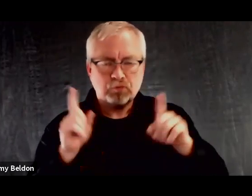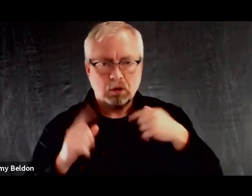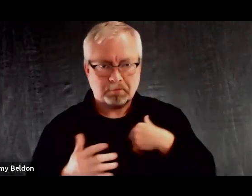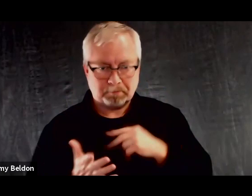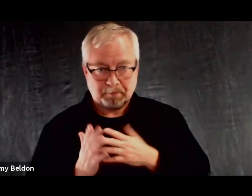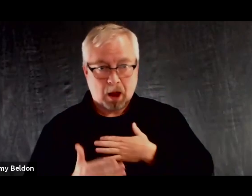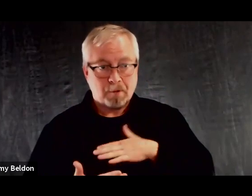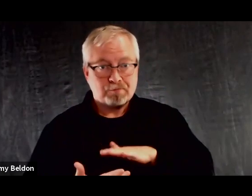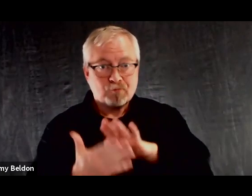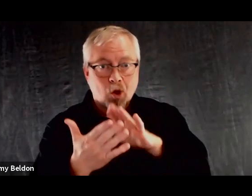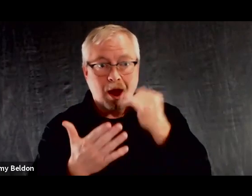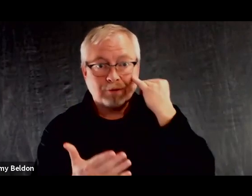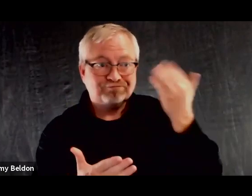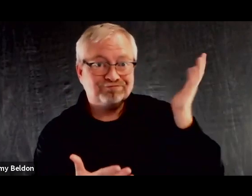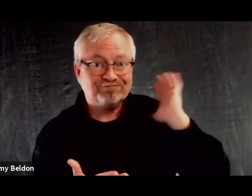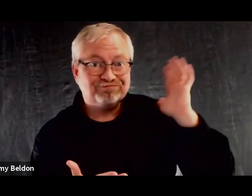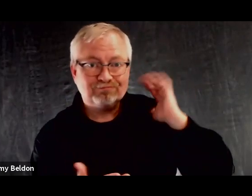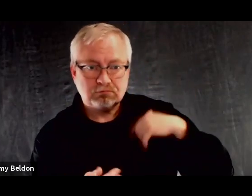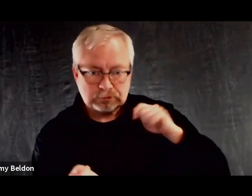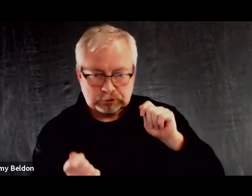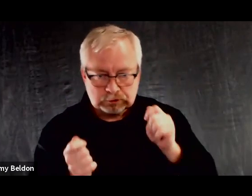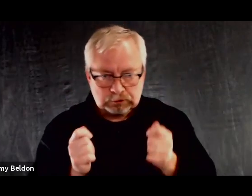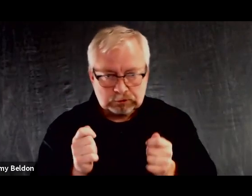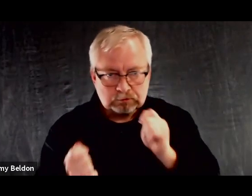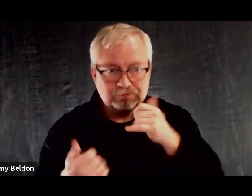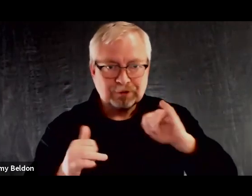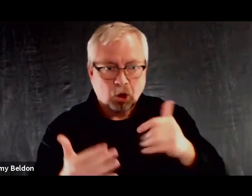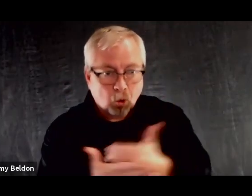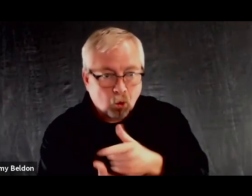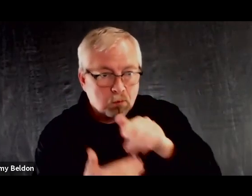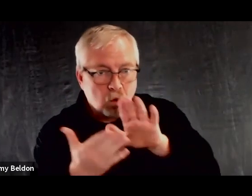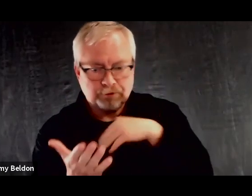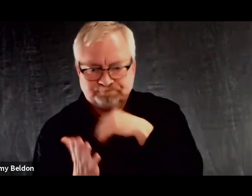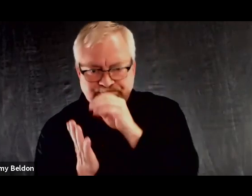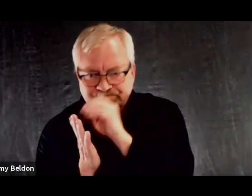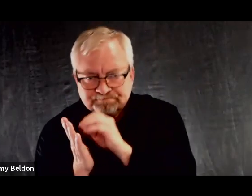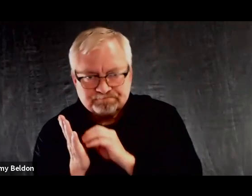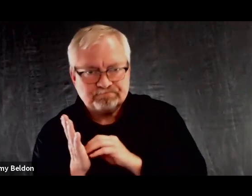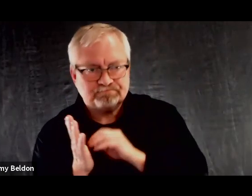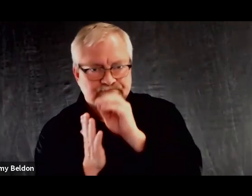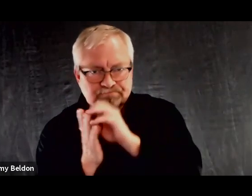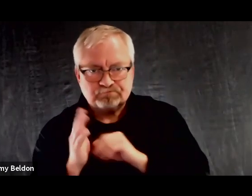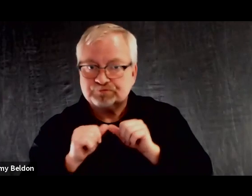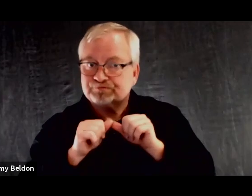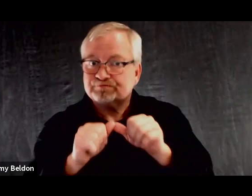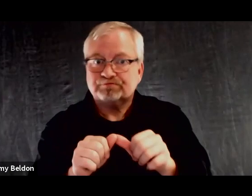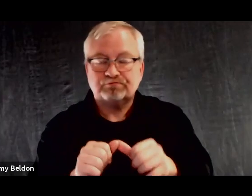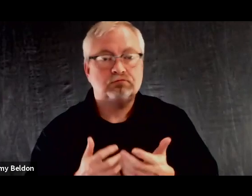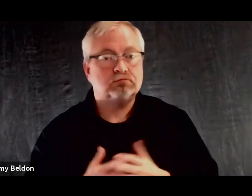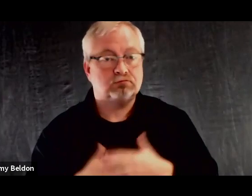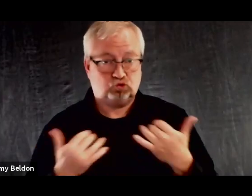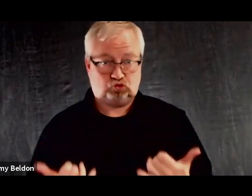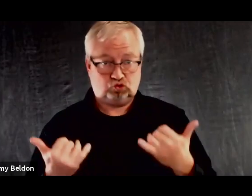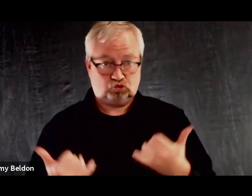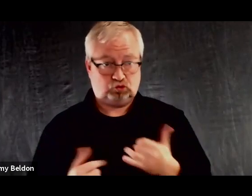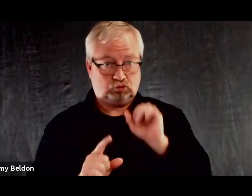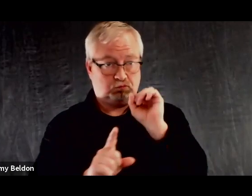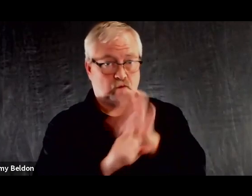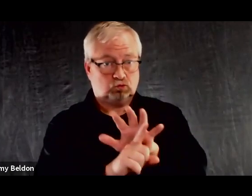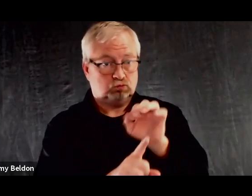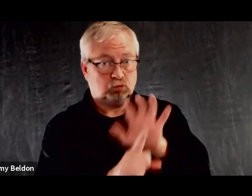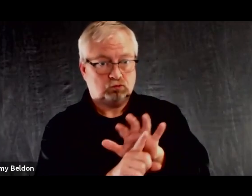account for that. So we're currently looking at potential exposures prior to disease onset. And certainly, yes,